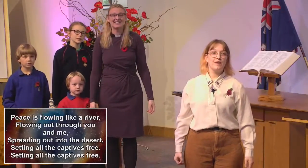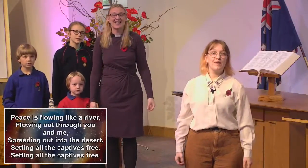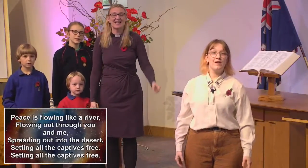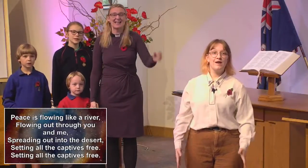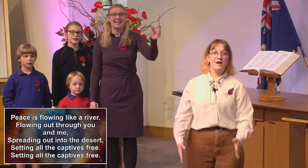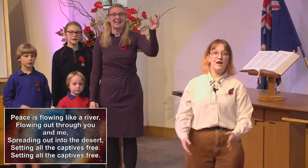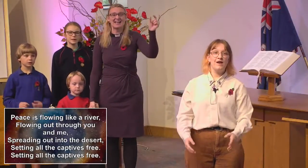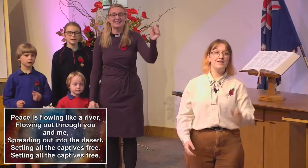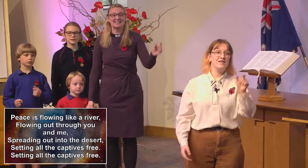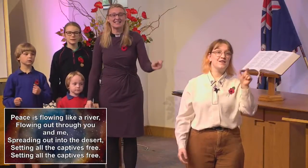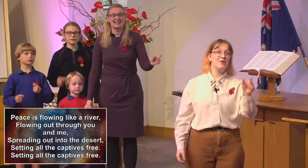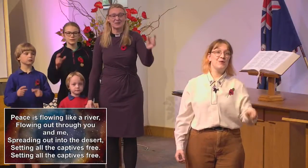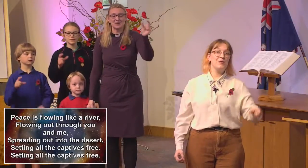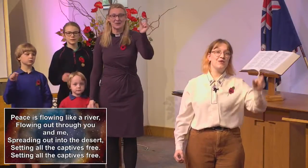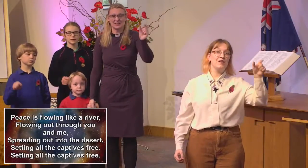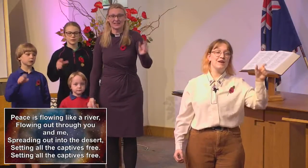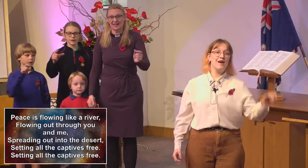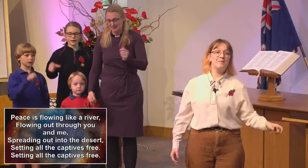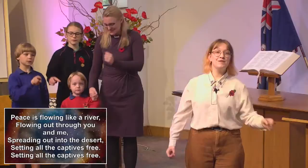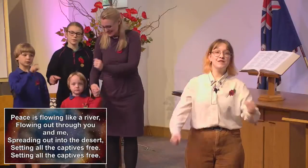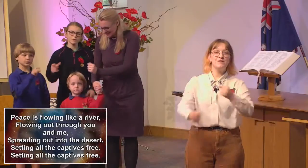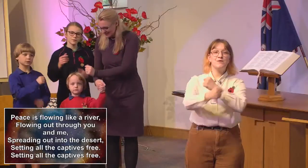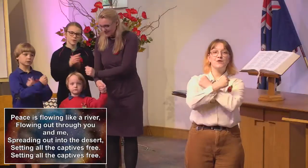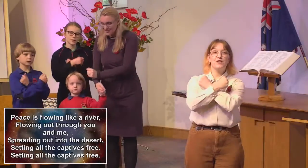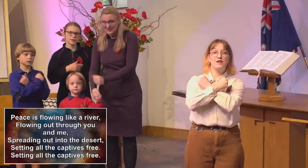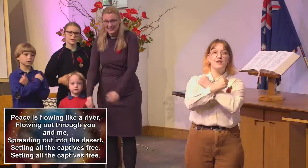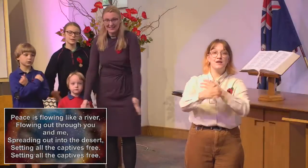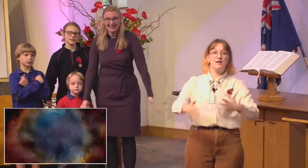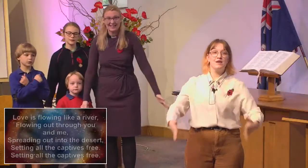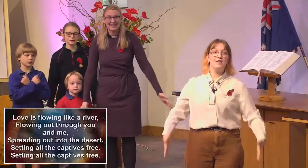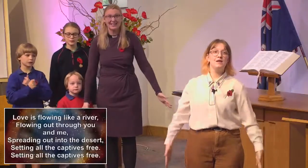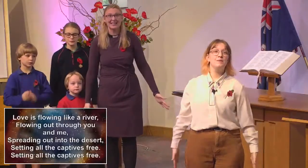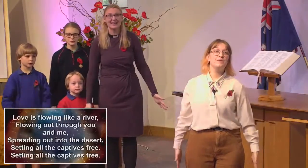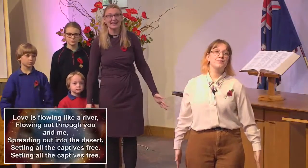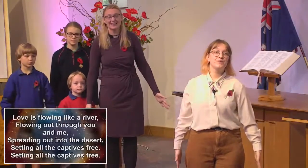free, setting all the captives